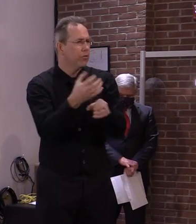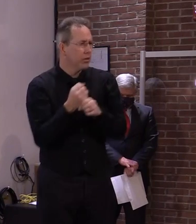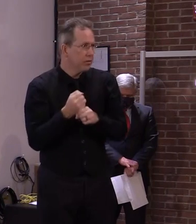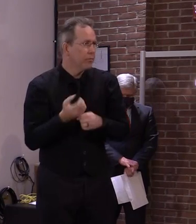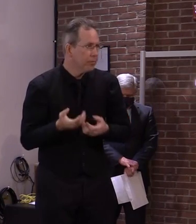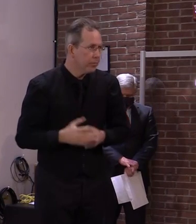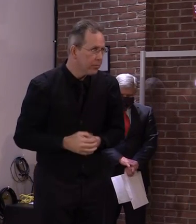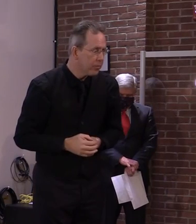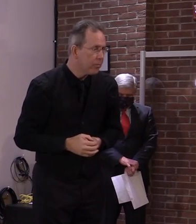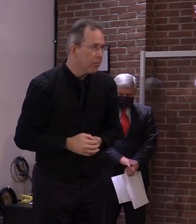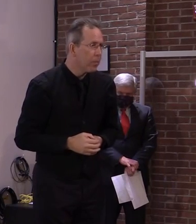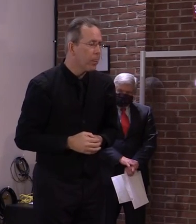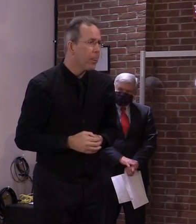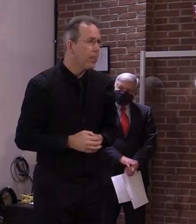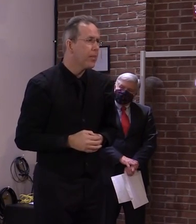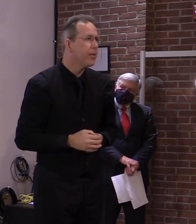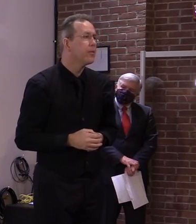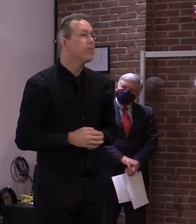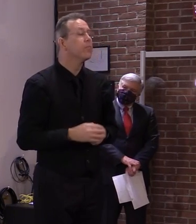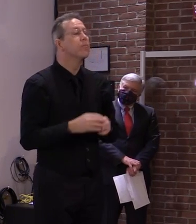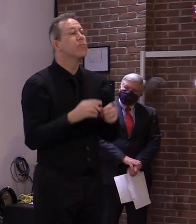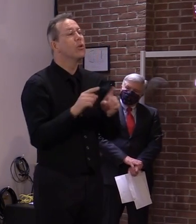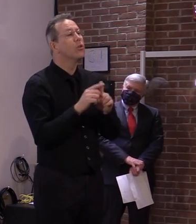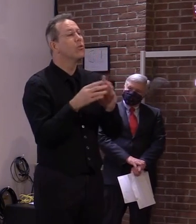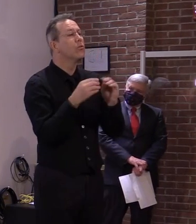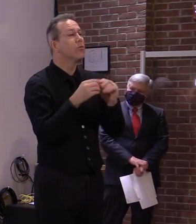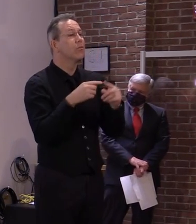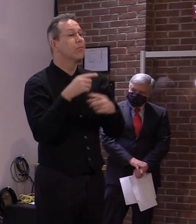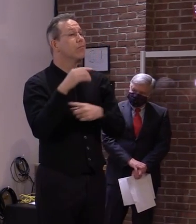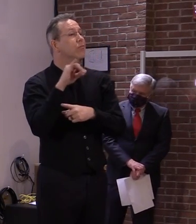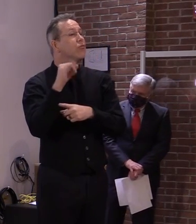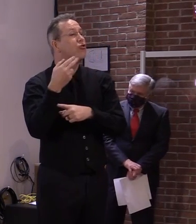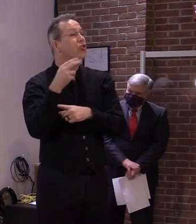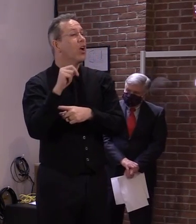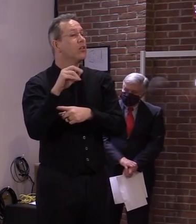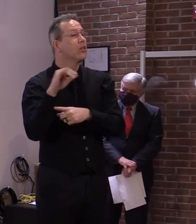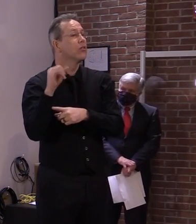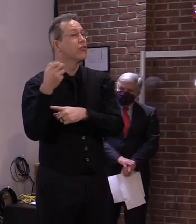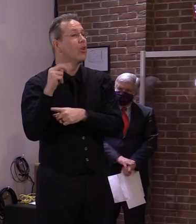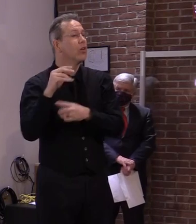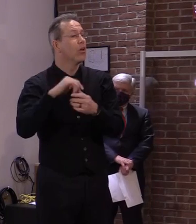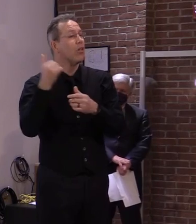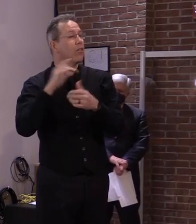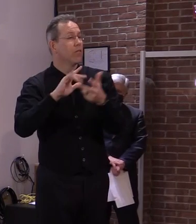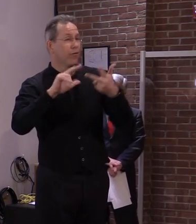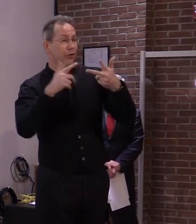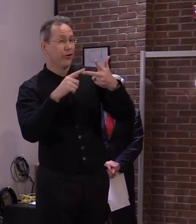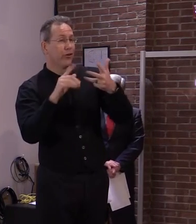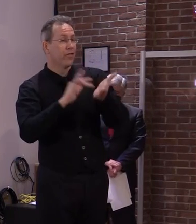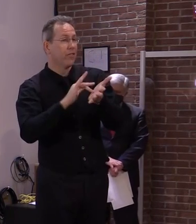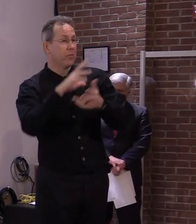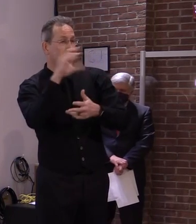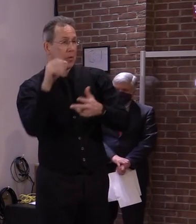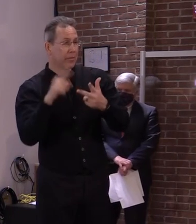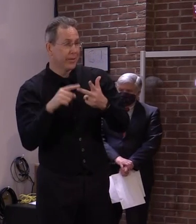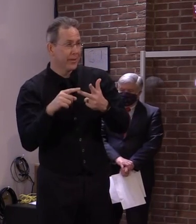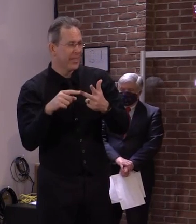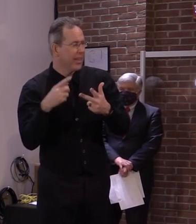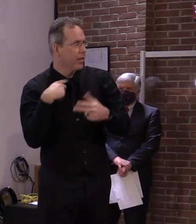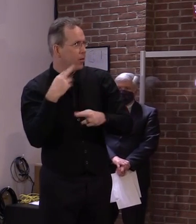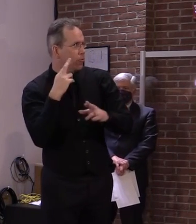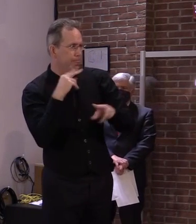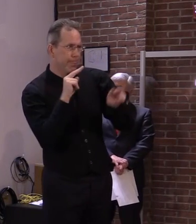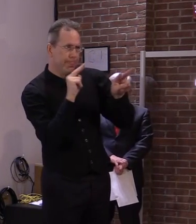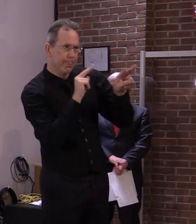We also discussed Johnson & Johnson. They are in hopes that this that Johnson & Johnson